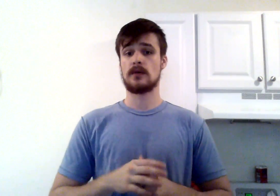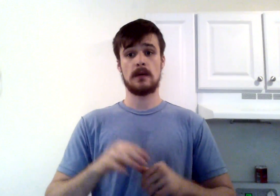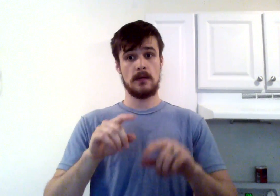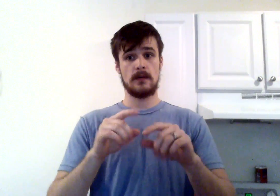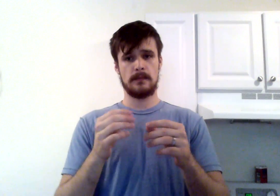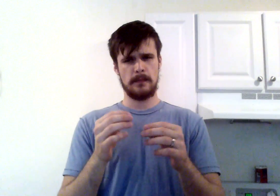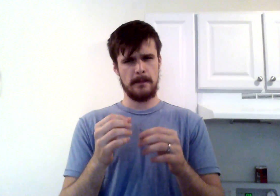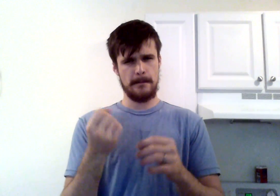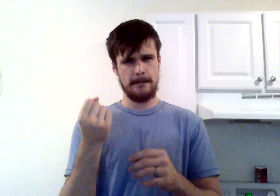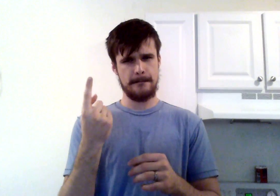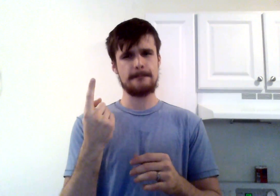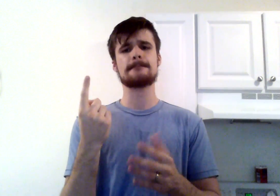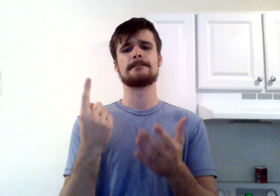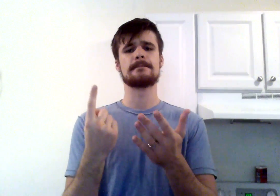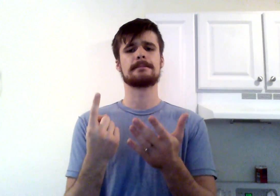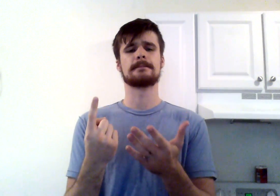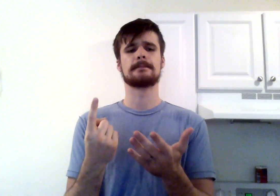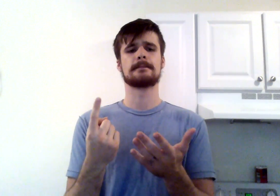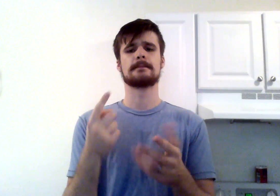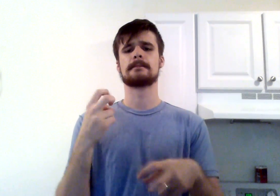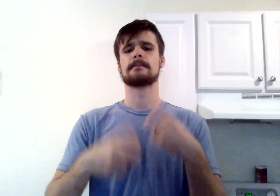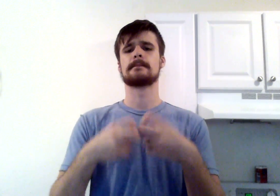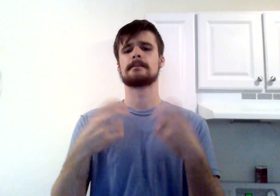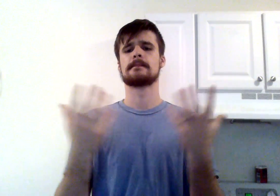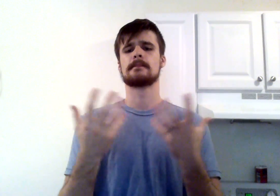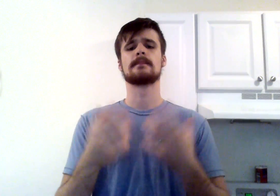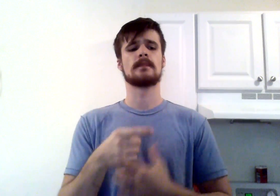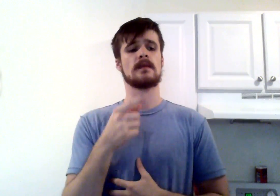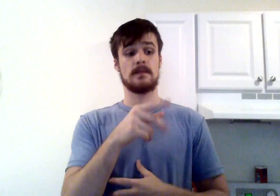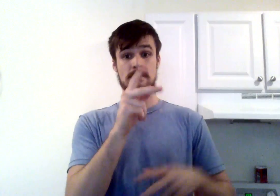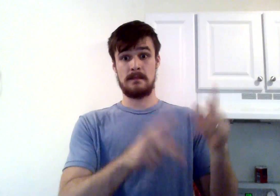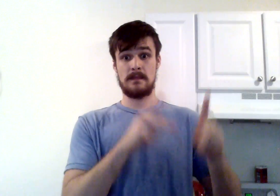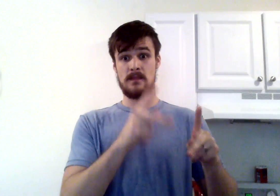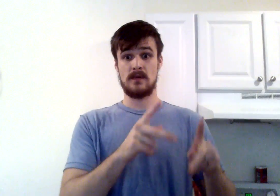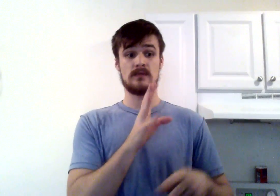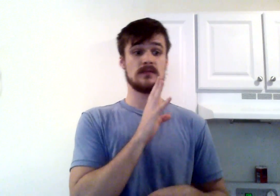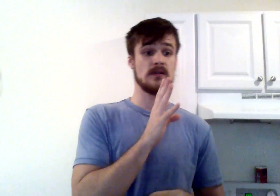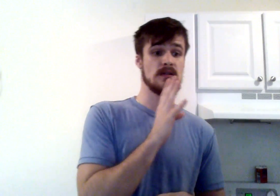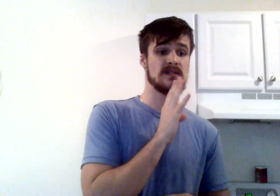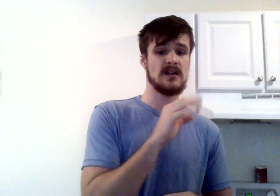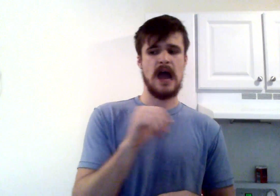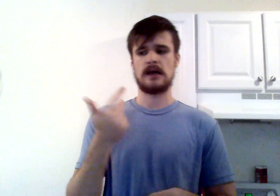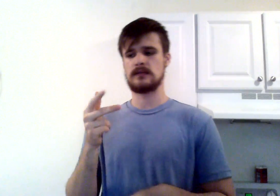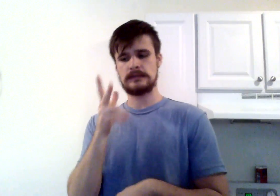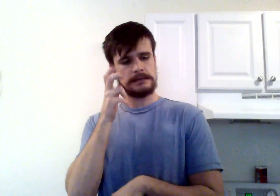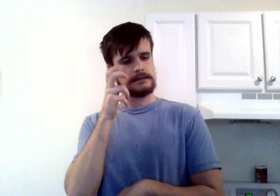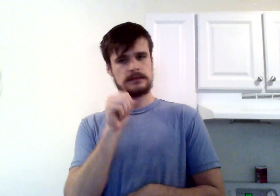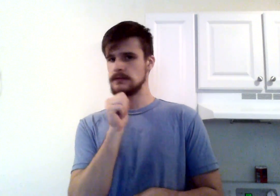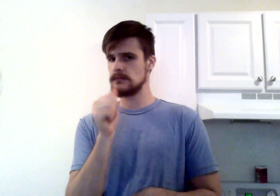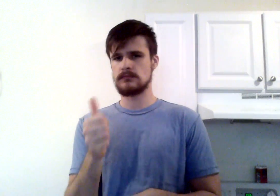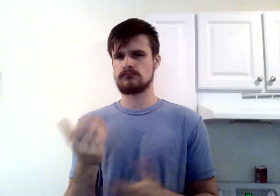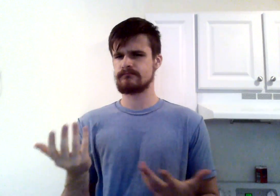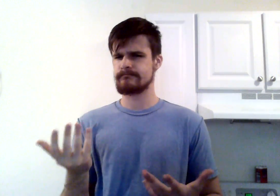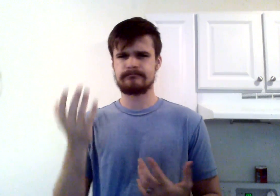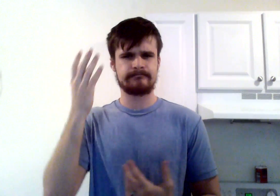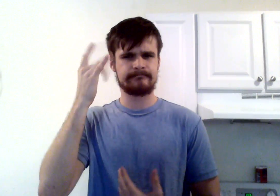speak powerfully to make change in the world? What I'd like to suggest, there are a number of habits that we need to move away from.